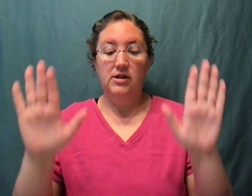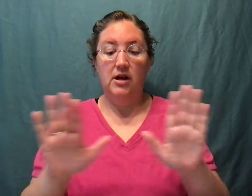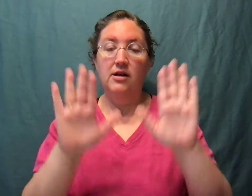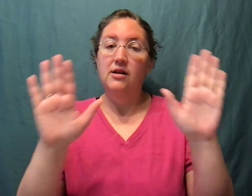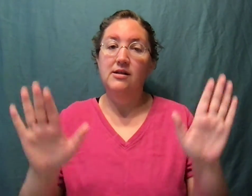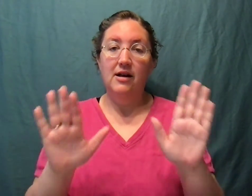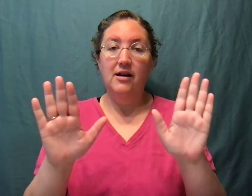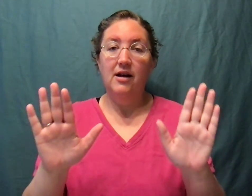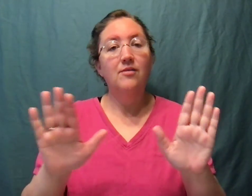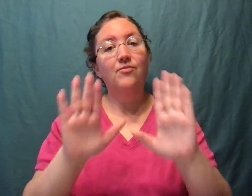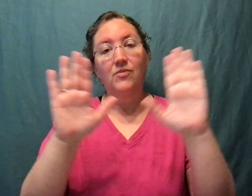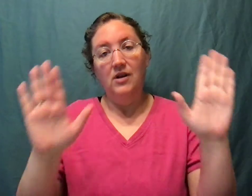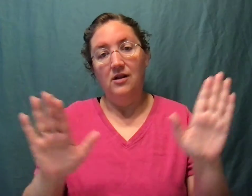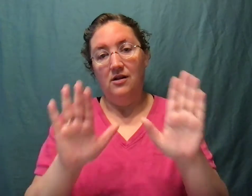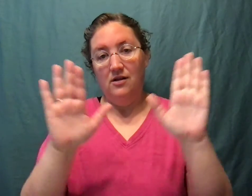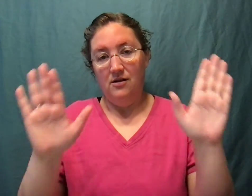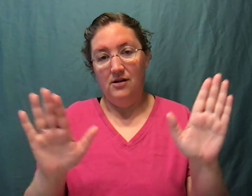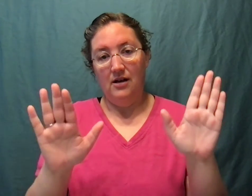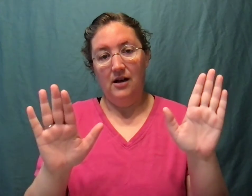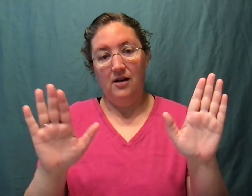signed Sunday. Sunday.